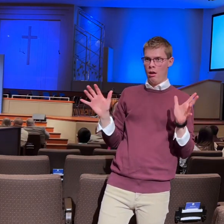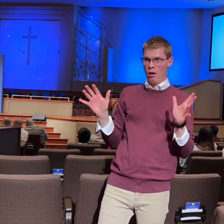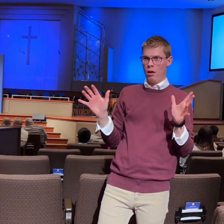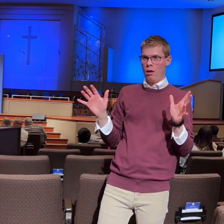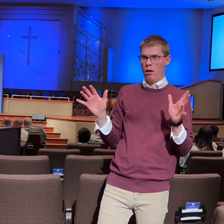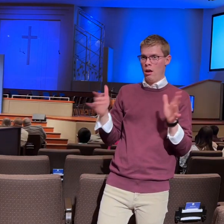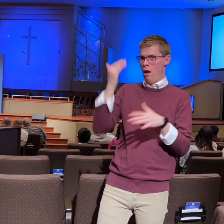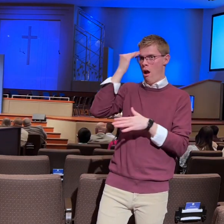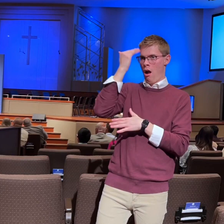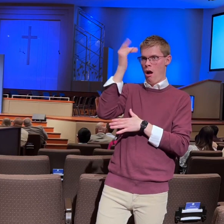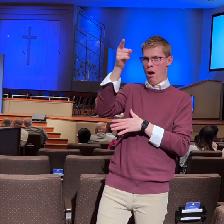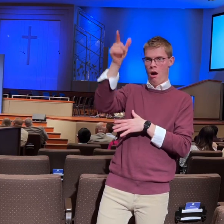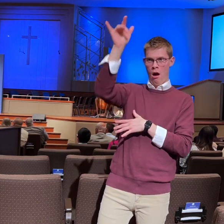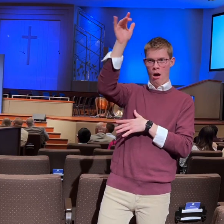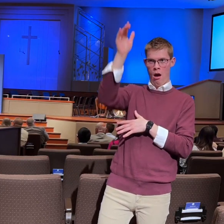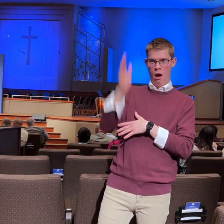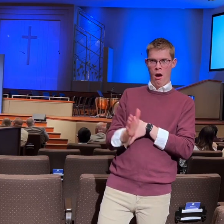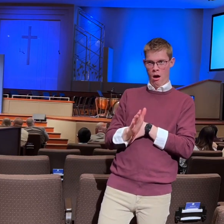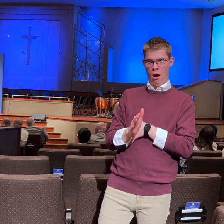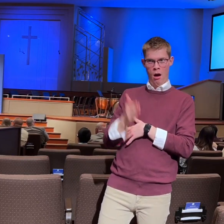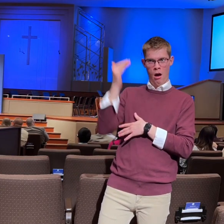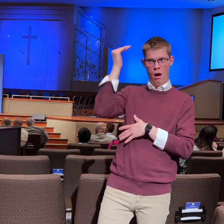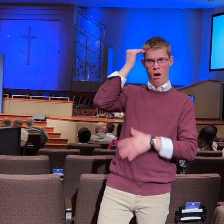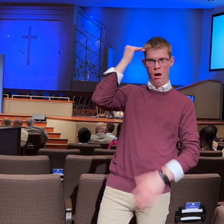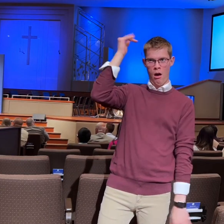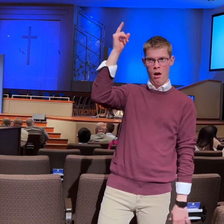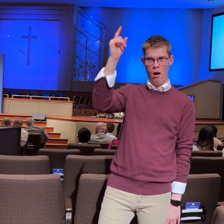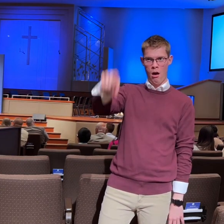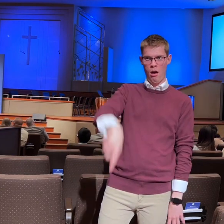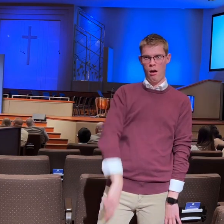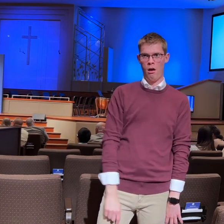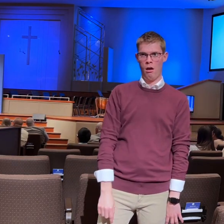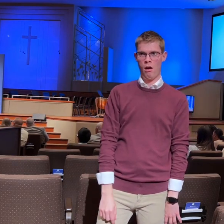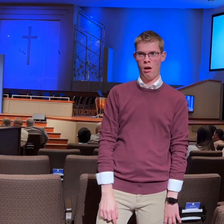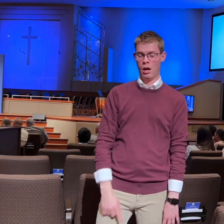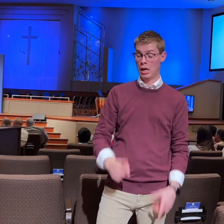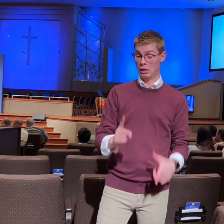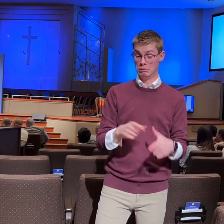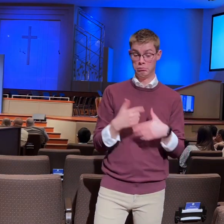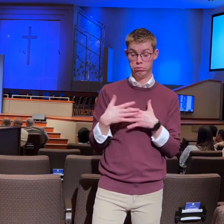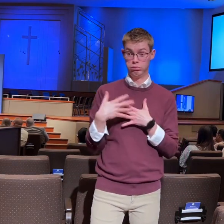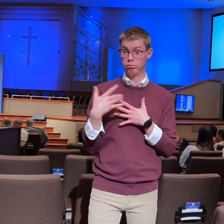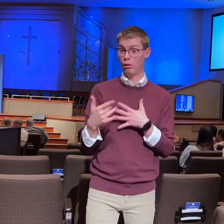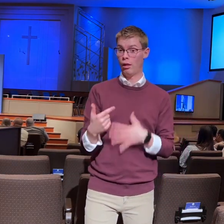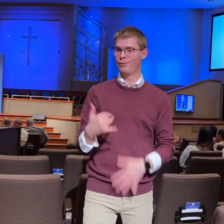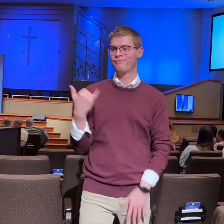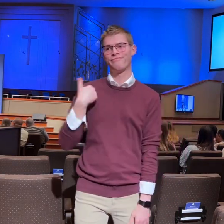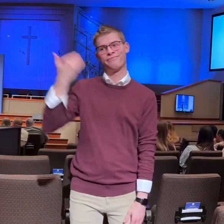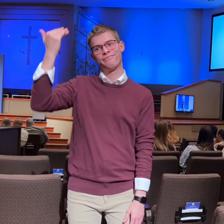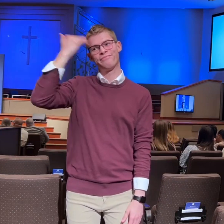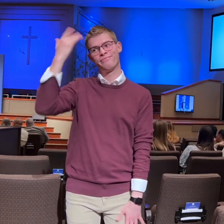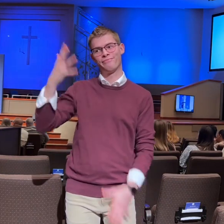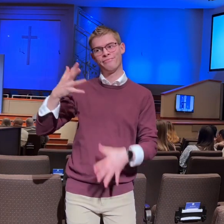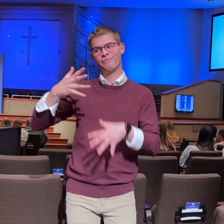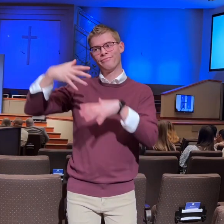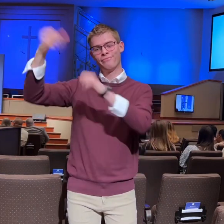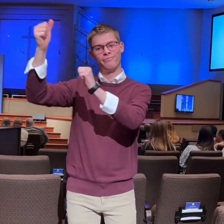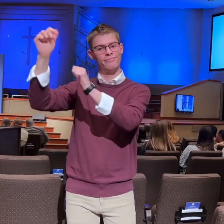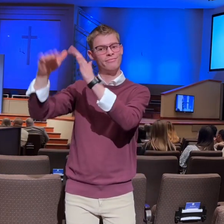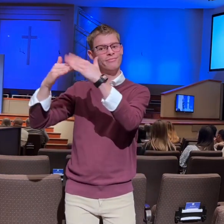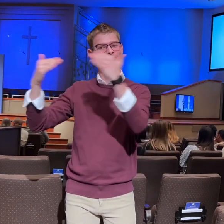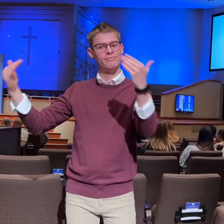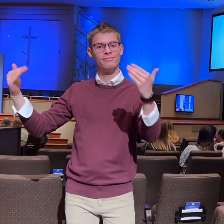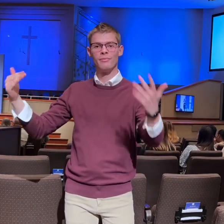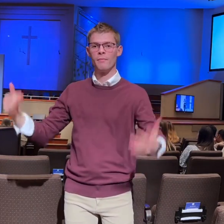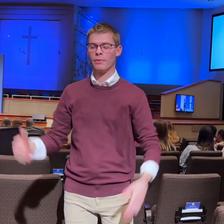and I knew it was God. I just knew it and ever since then I'm on my way to heaven. Anybody in